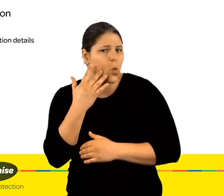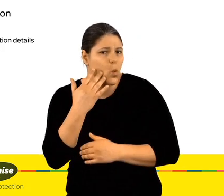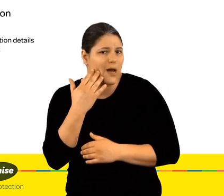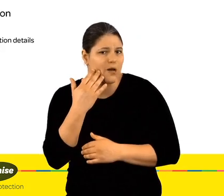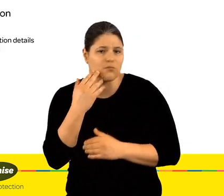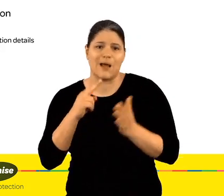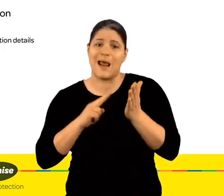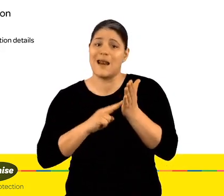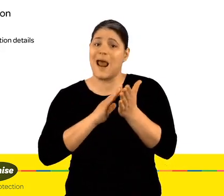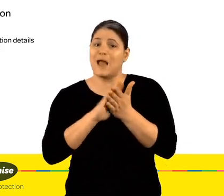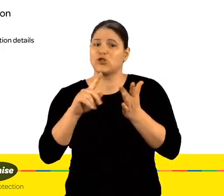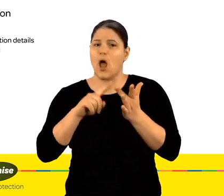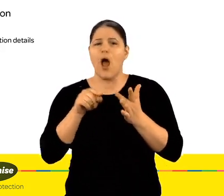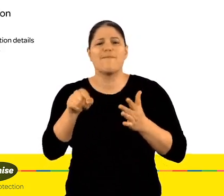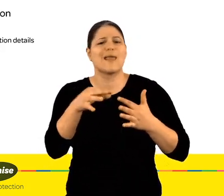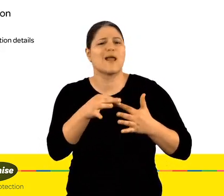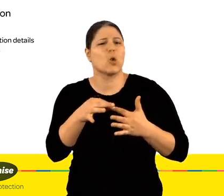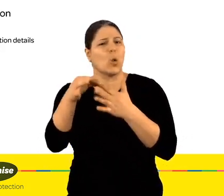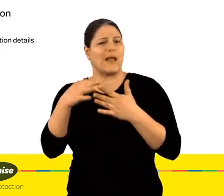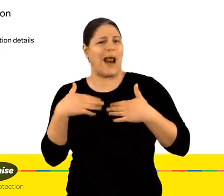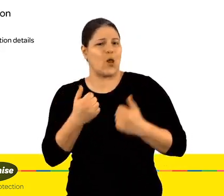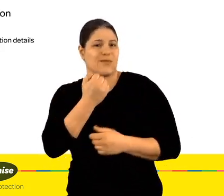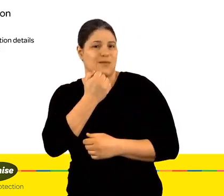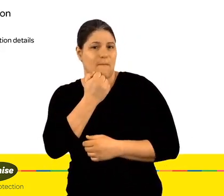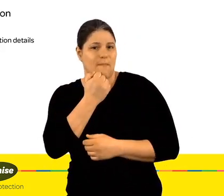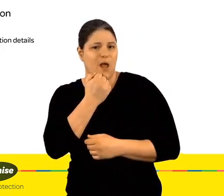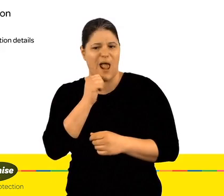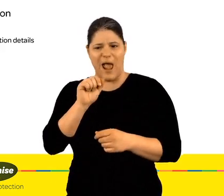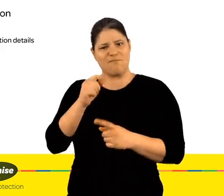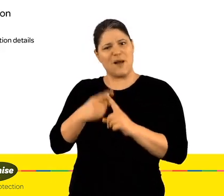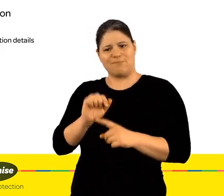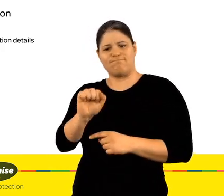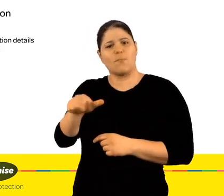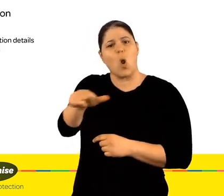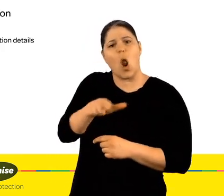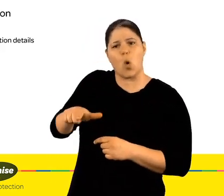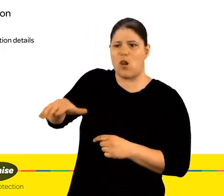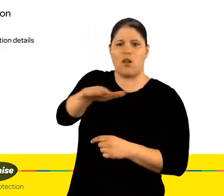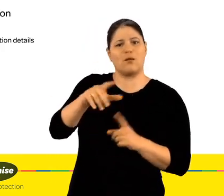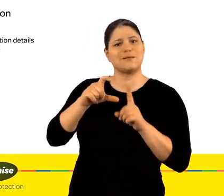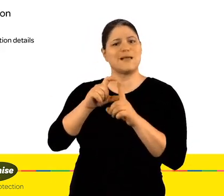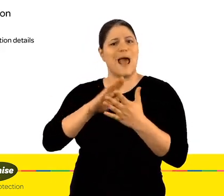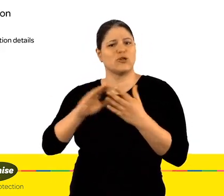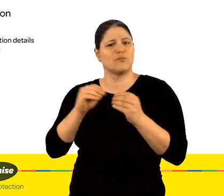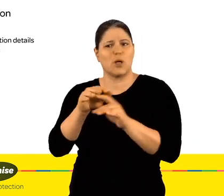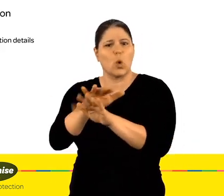The NIR will still hold your child's name, date of birth, NHI number, and local DHB.